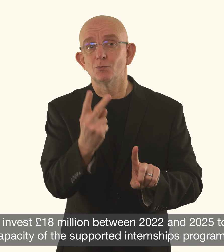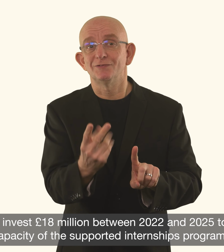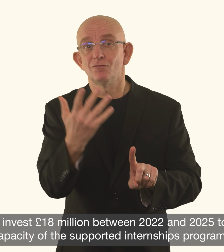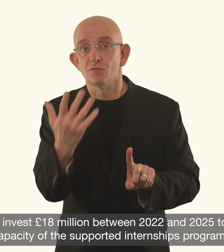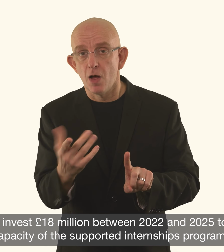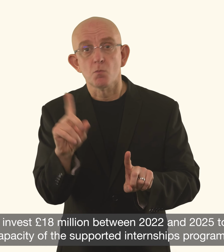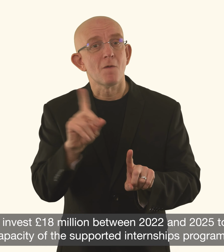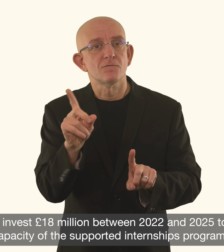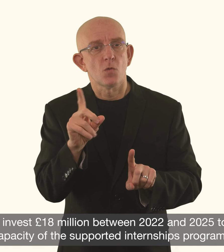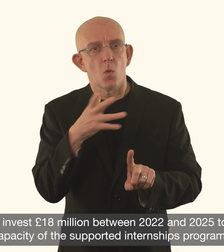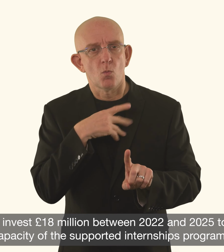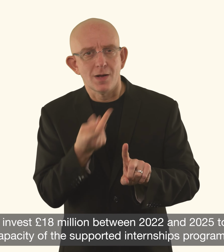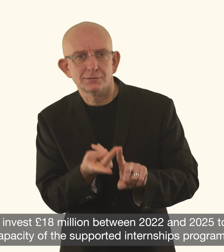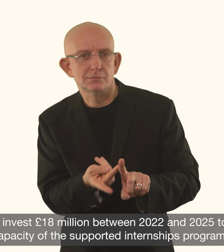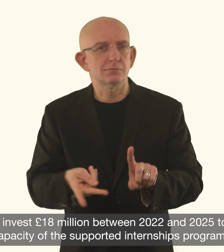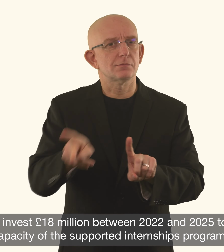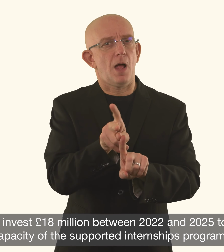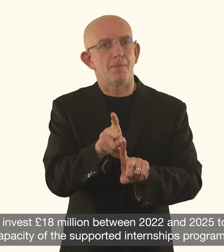double the capacity of the Supported Internships Programme.